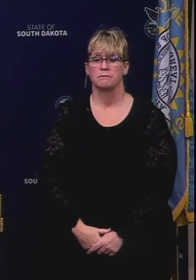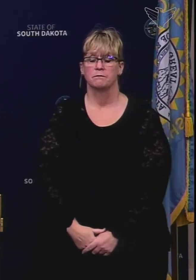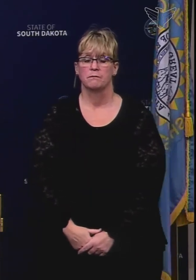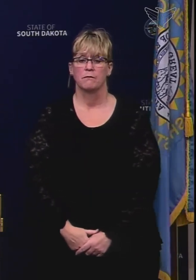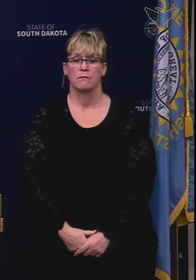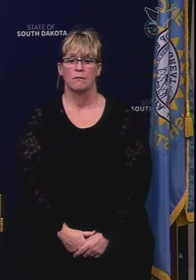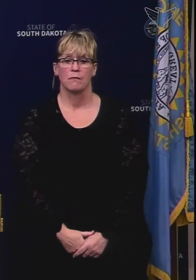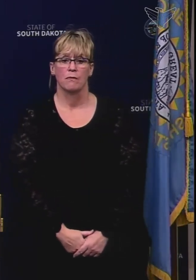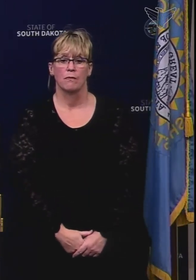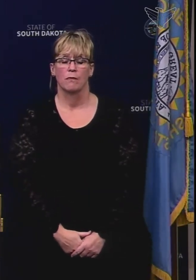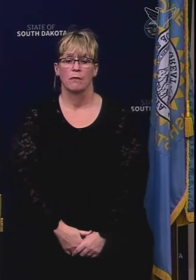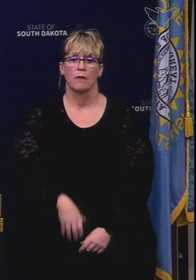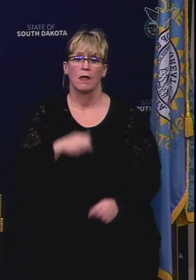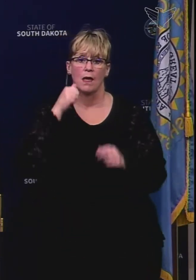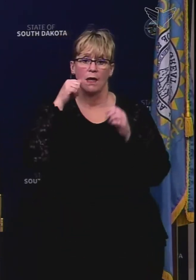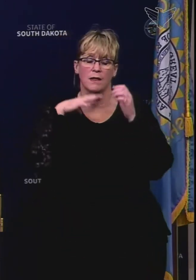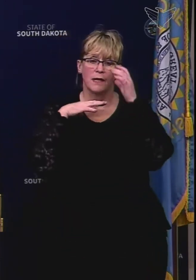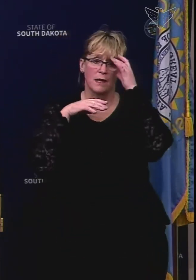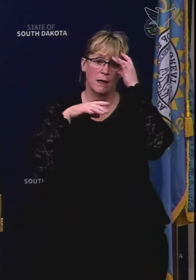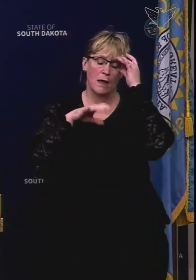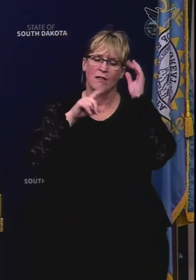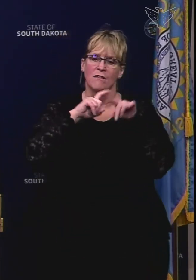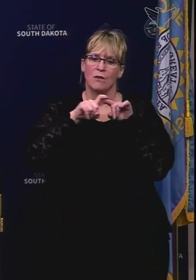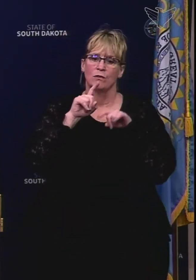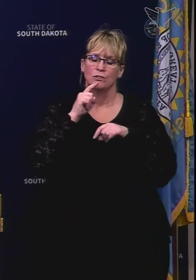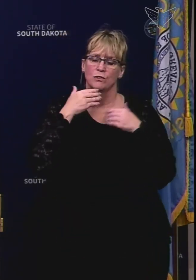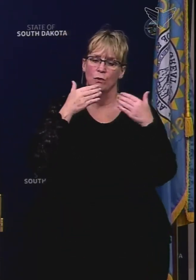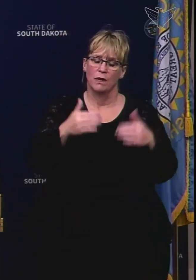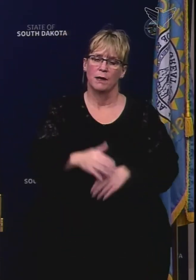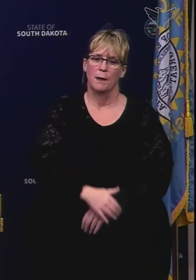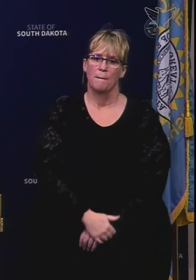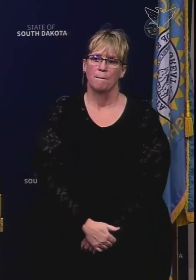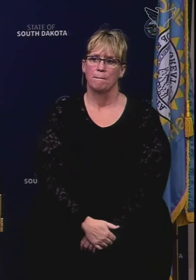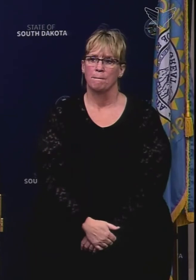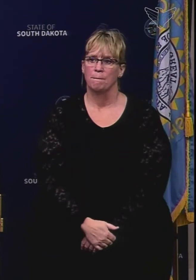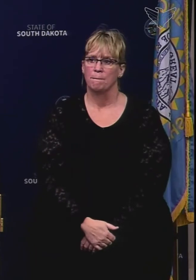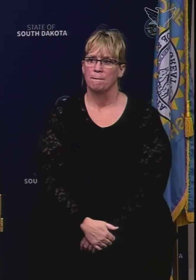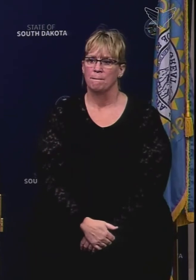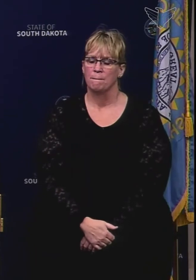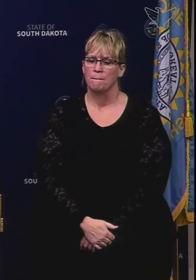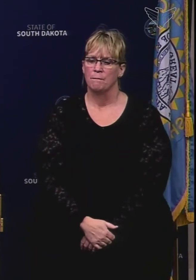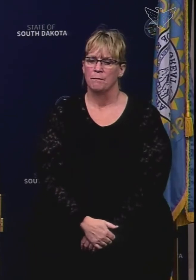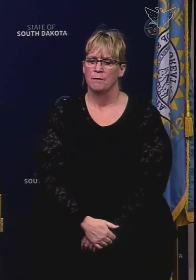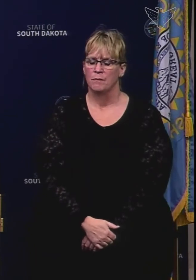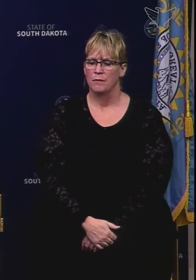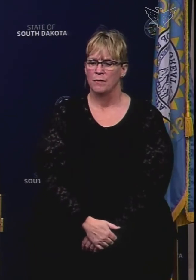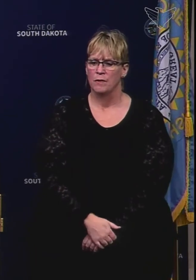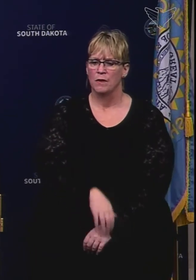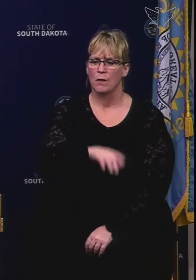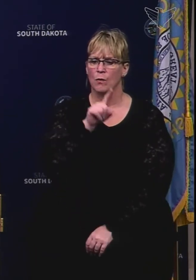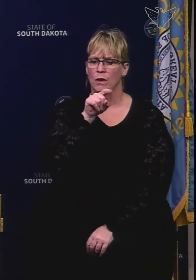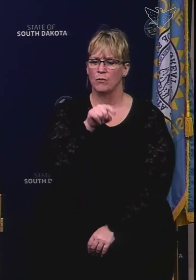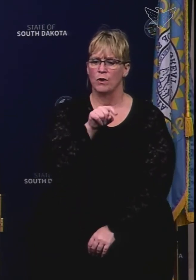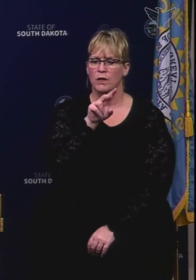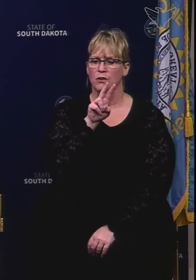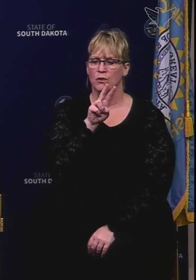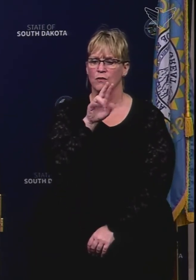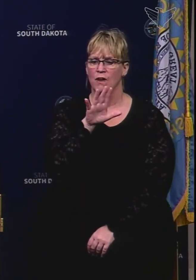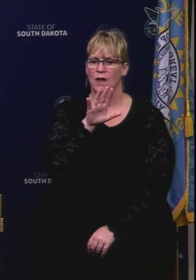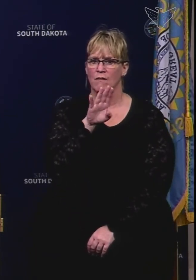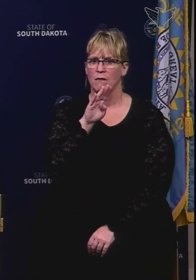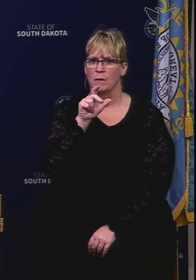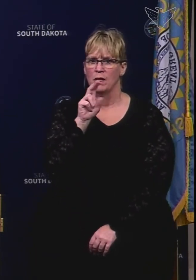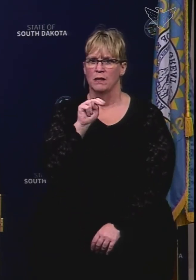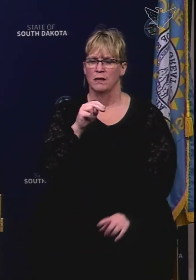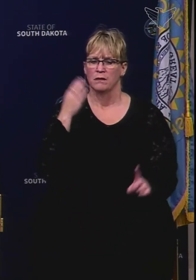is Morgan at the Rapid City Journal. Sure, go ahead, Morgan. Is any of the state's $1.25 billion in funding supposed to